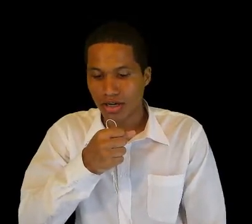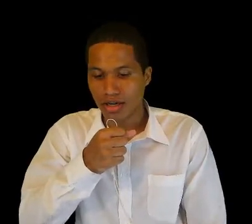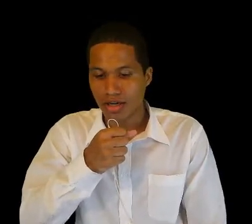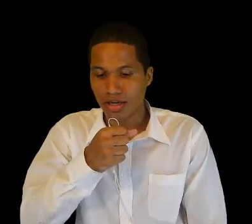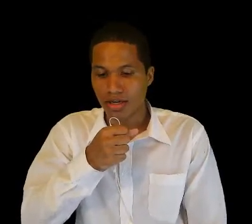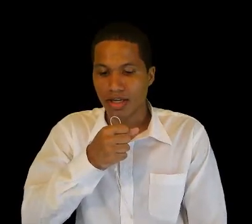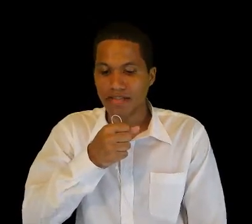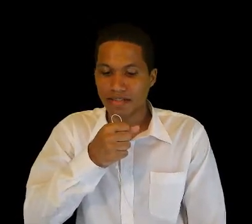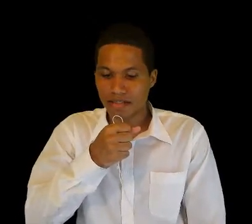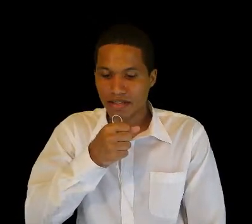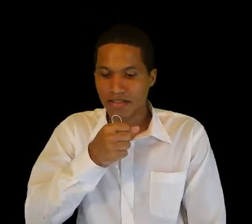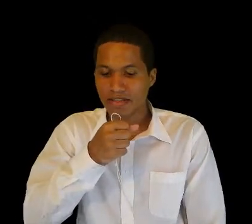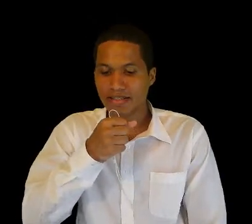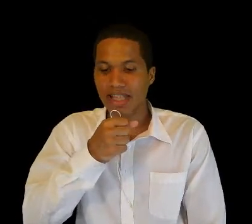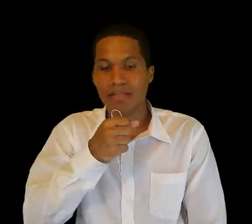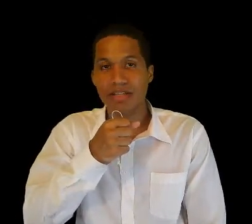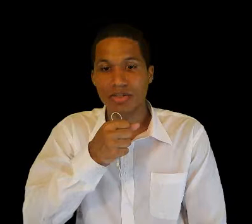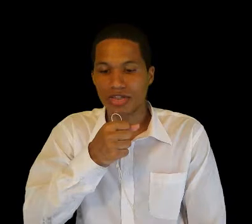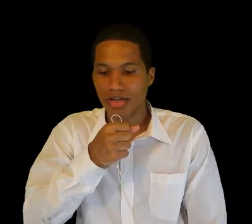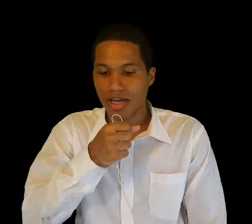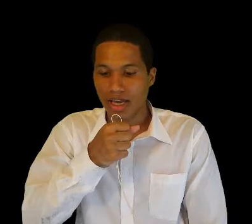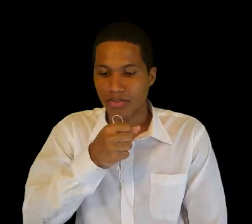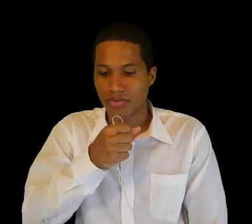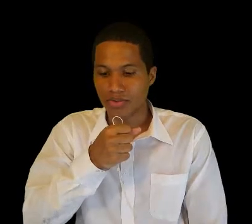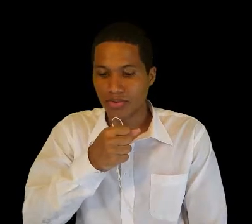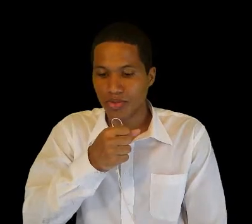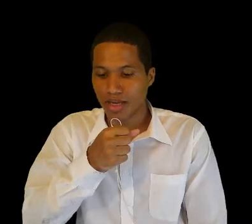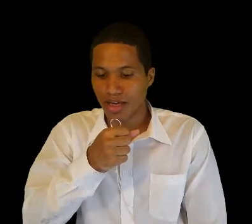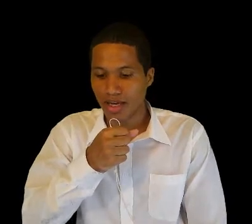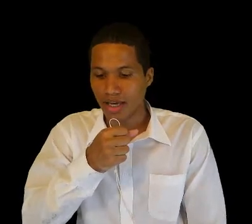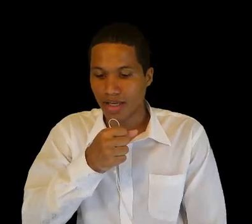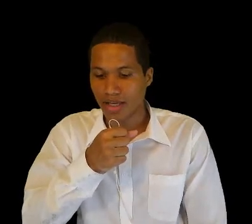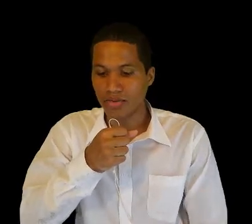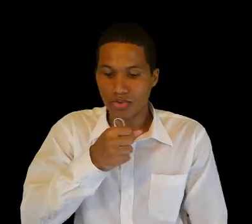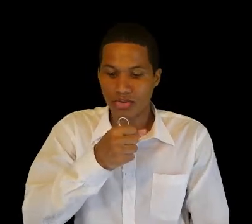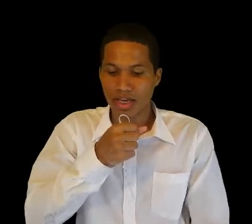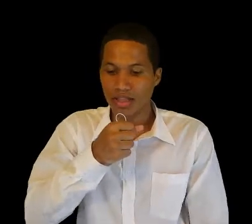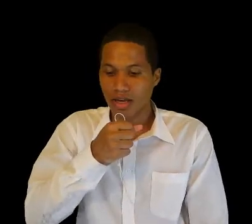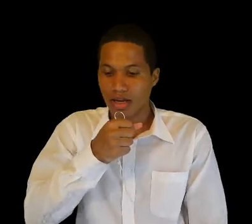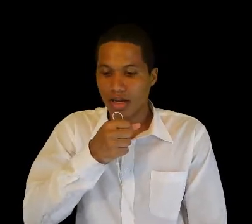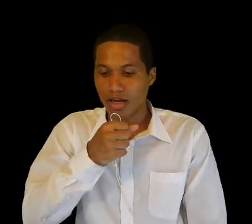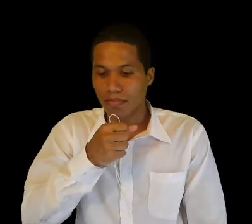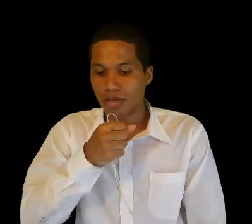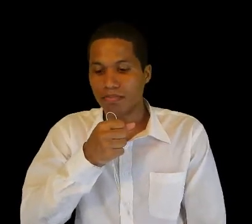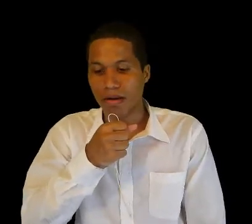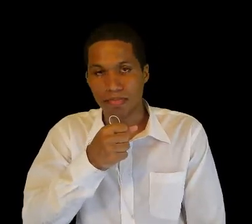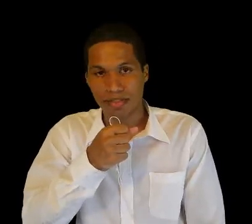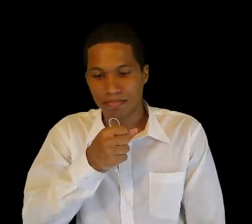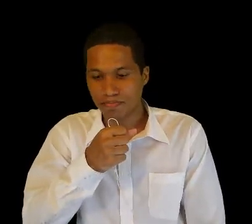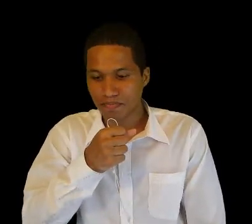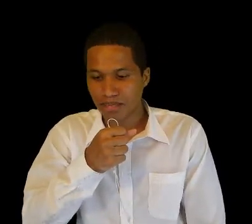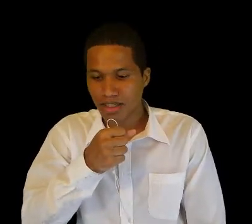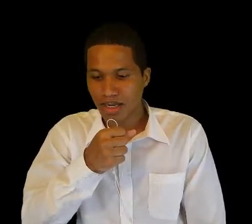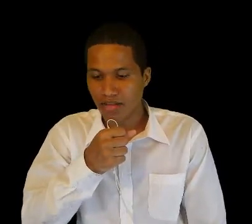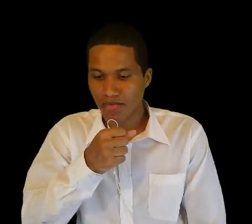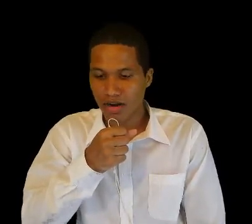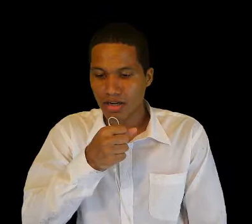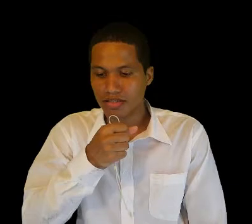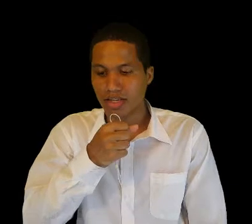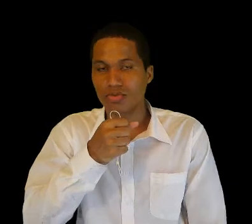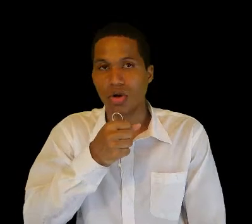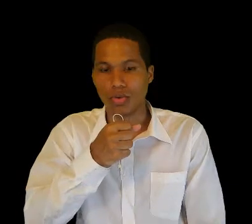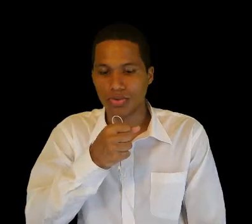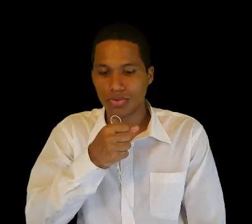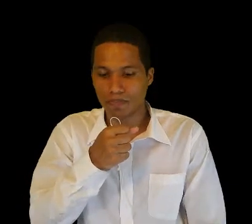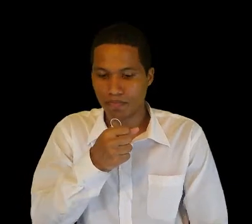are caecilians, salamanders, and newts, and mud puppies, and